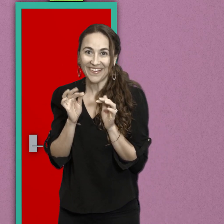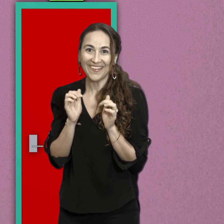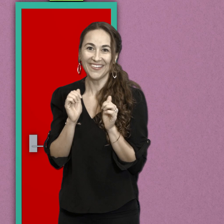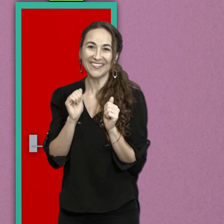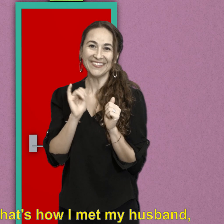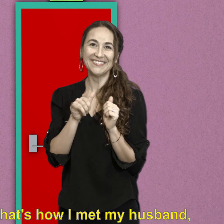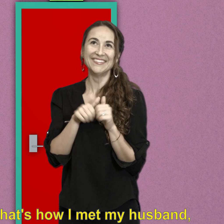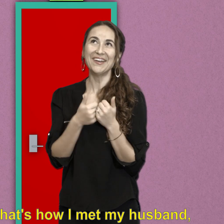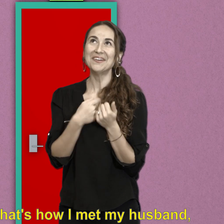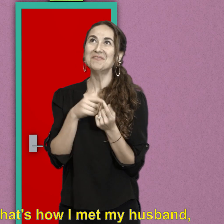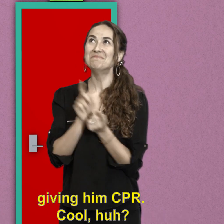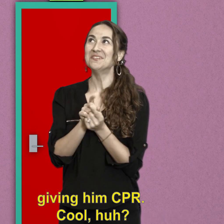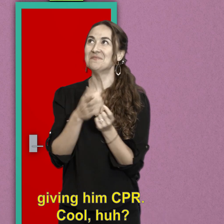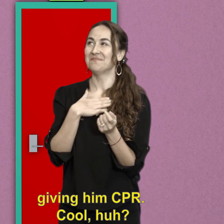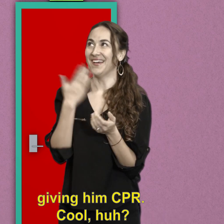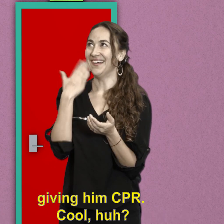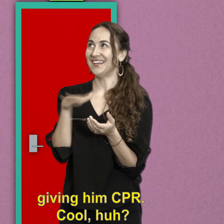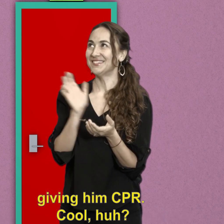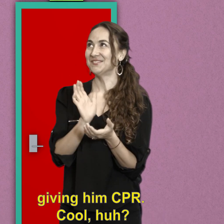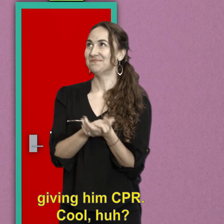That's how I met my husband, giving him CPR.